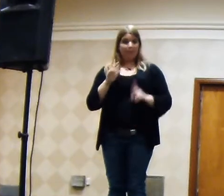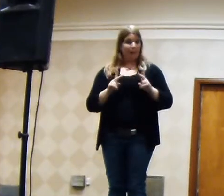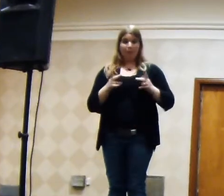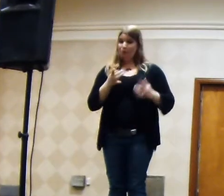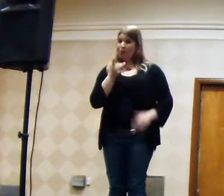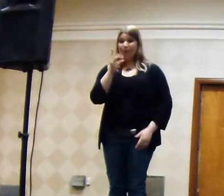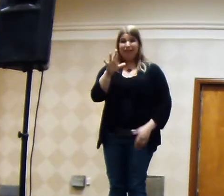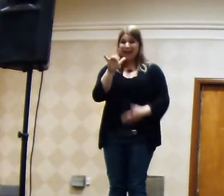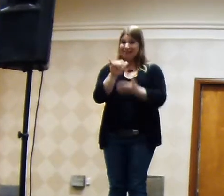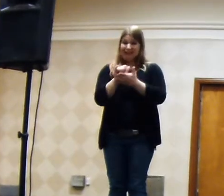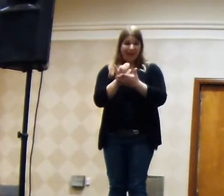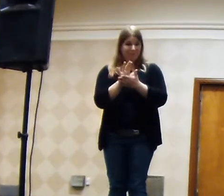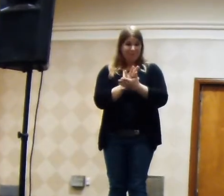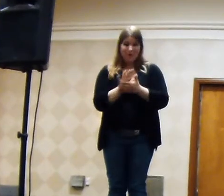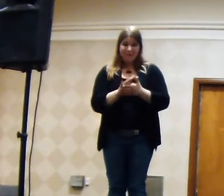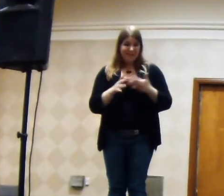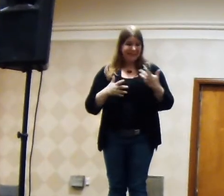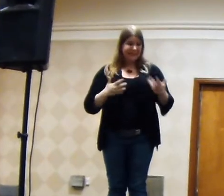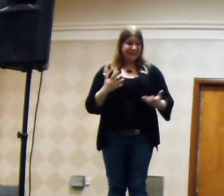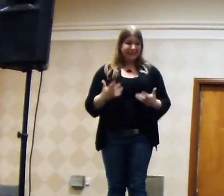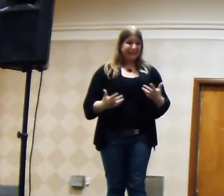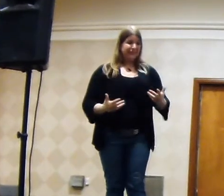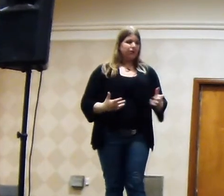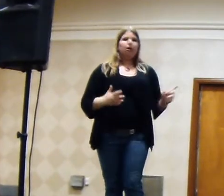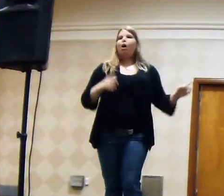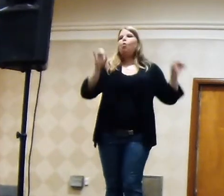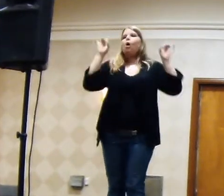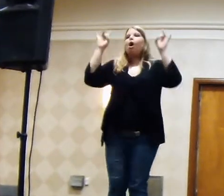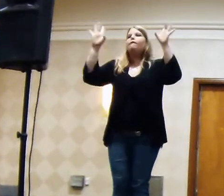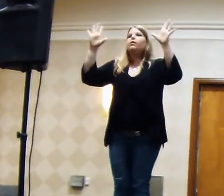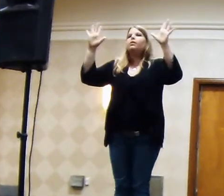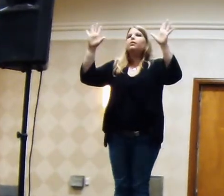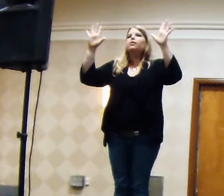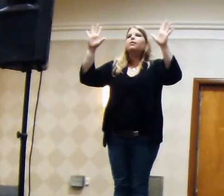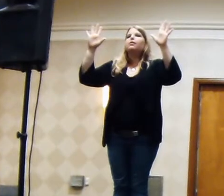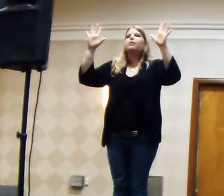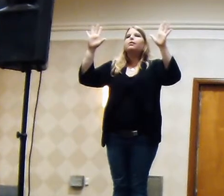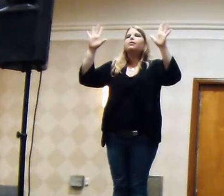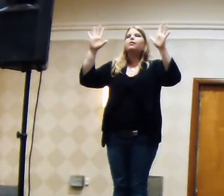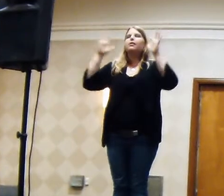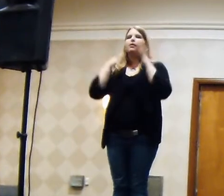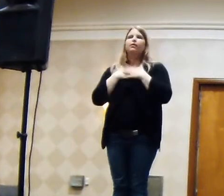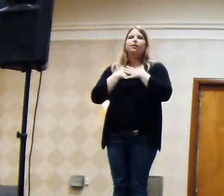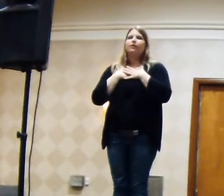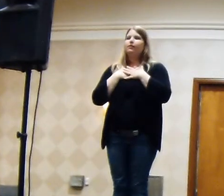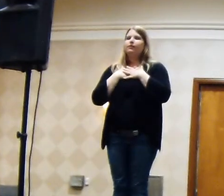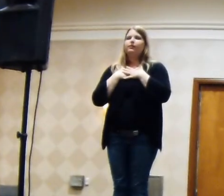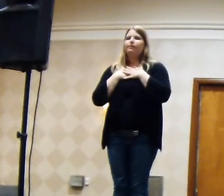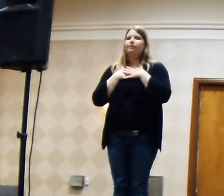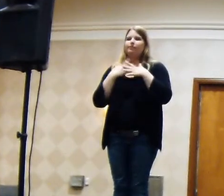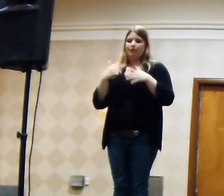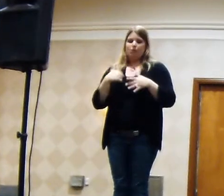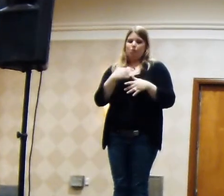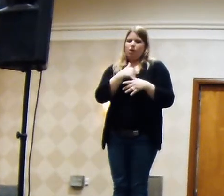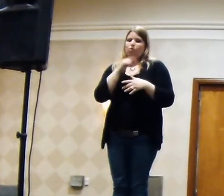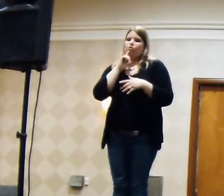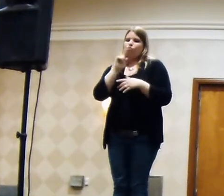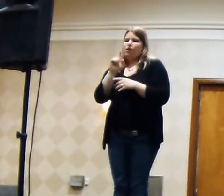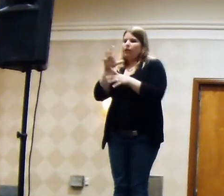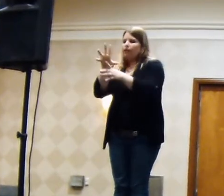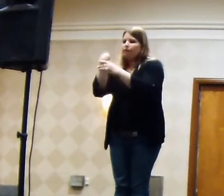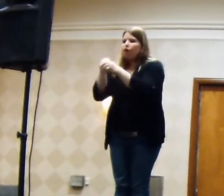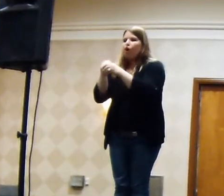not space-minded right now. Oh, it was terrible. I mean, we had been so invested in the whole space camp, a bunch